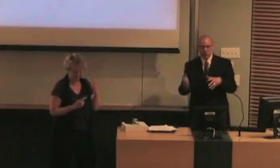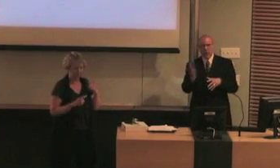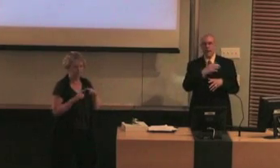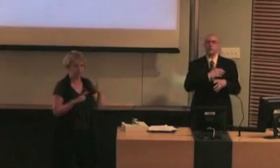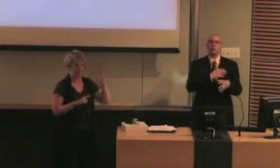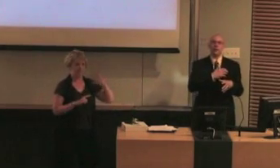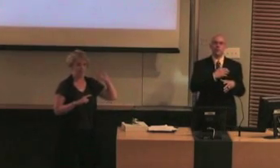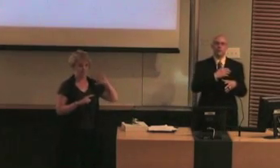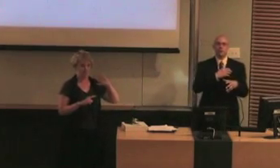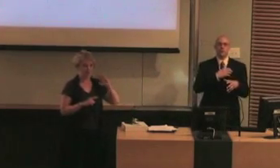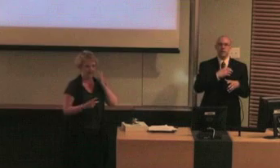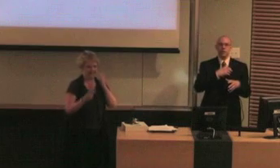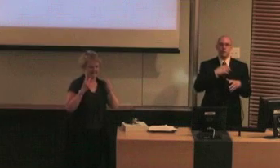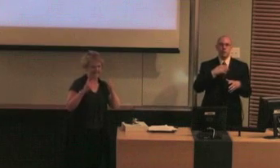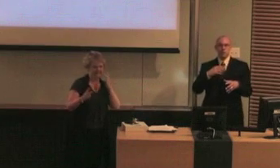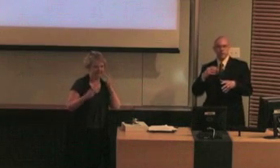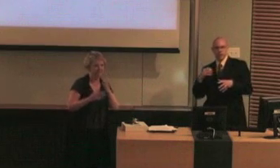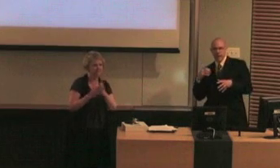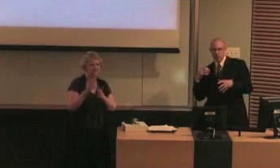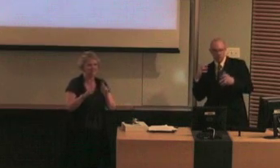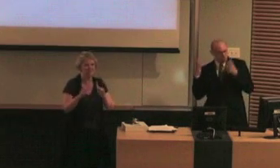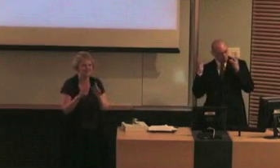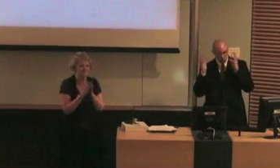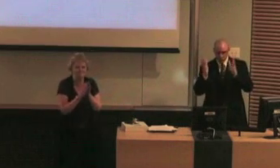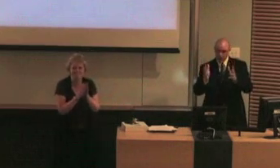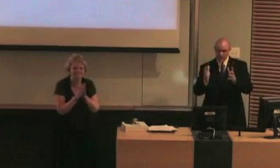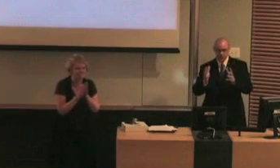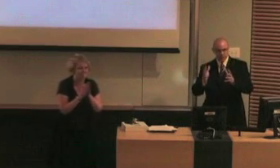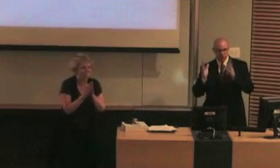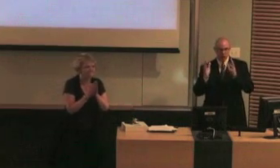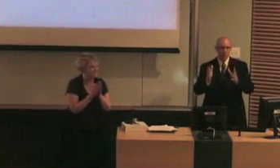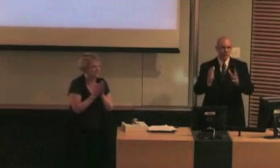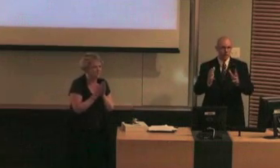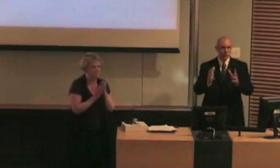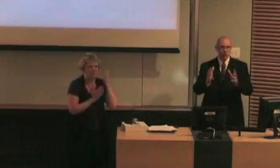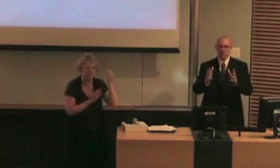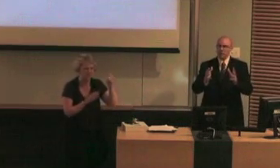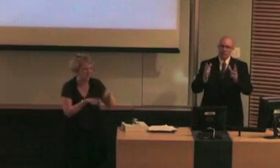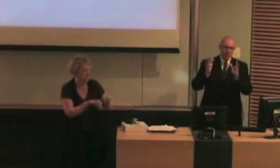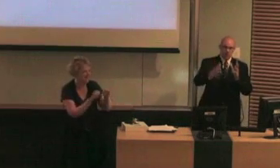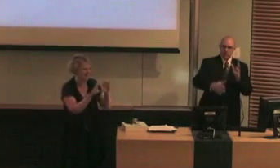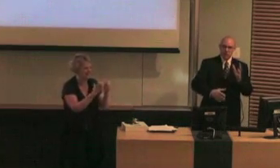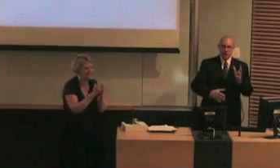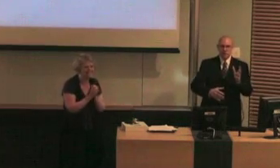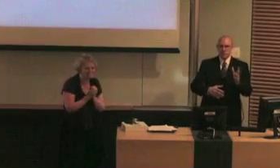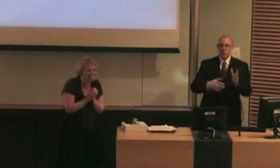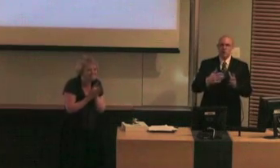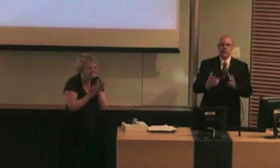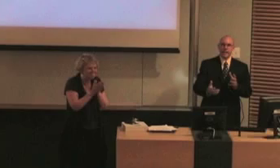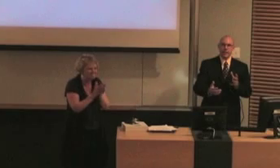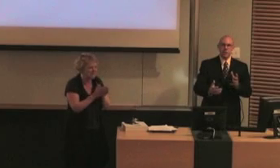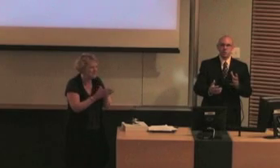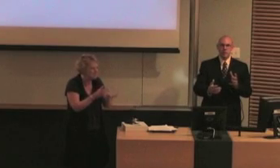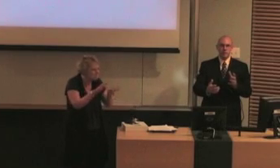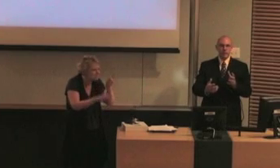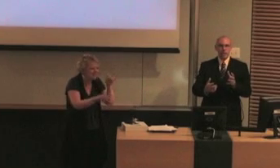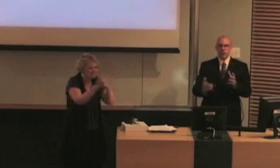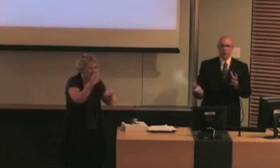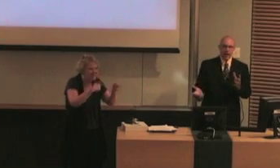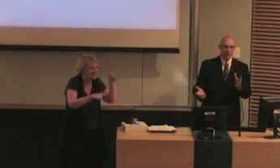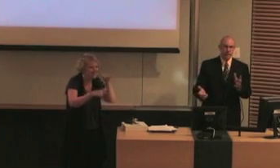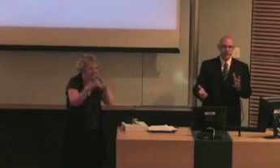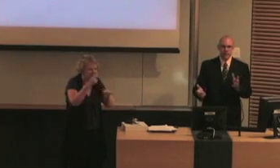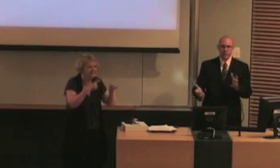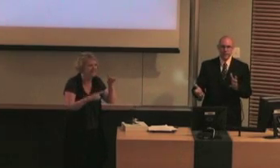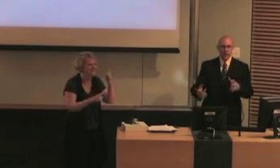but in the past what I've seen is some people, they proactively go out there and try to learn sign language, maybe take